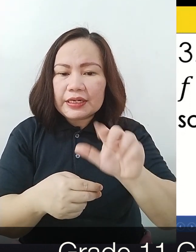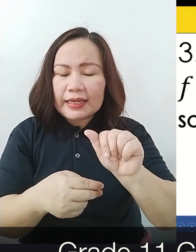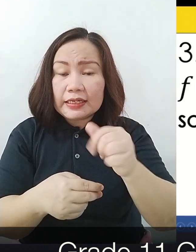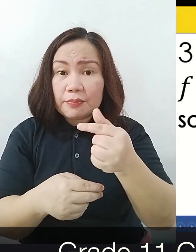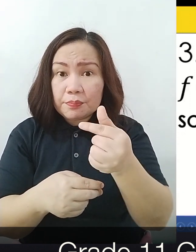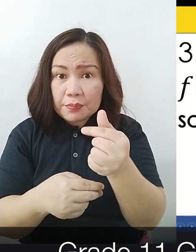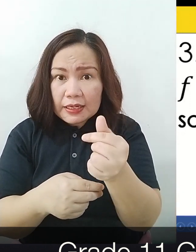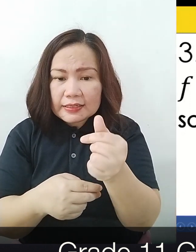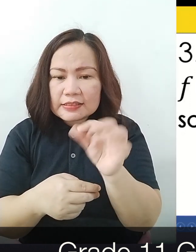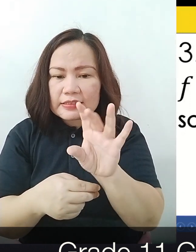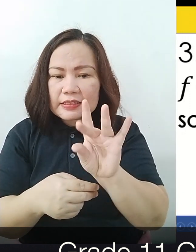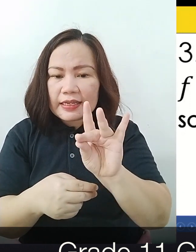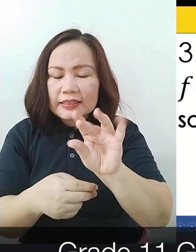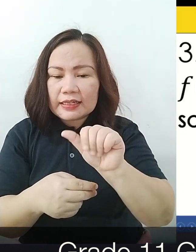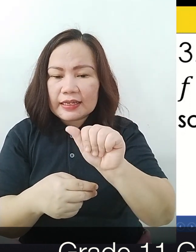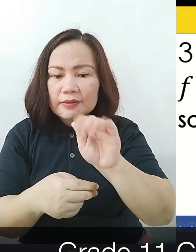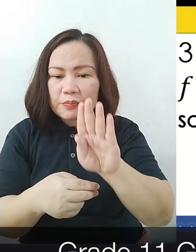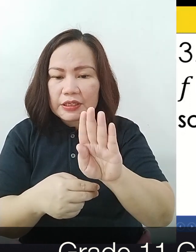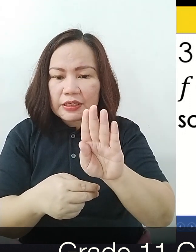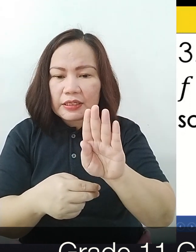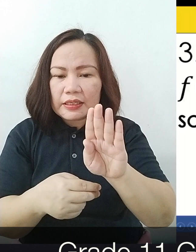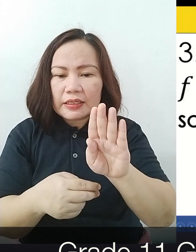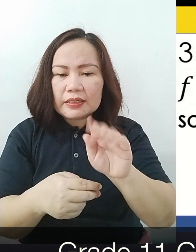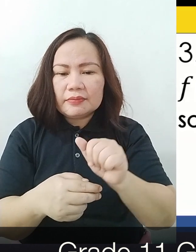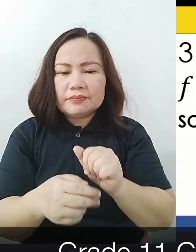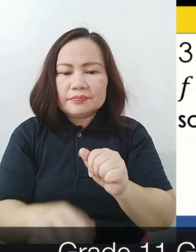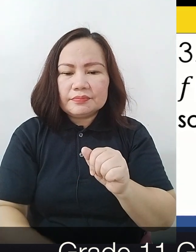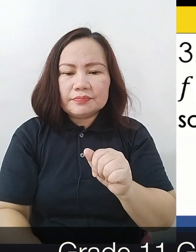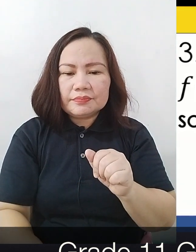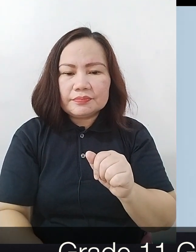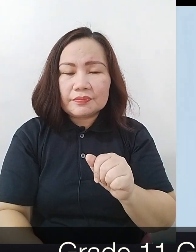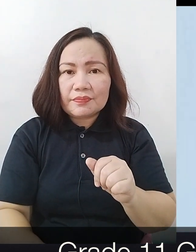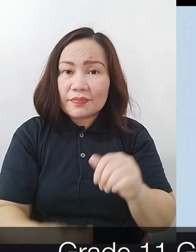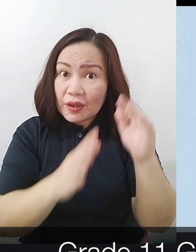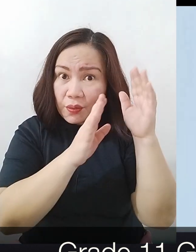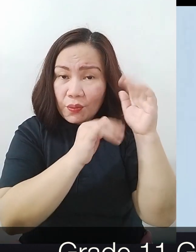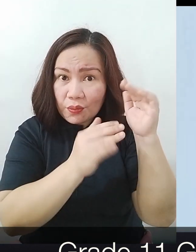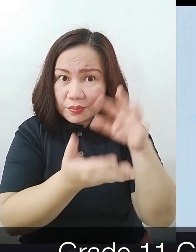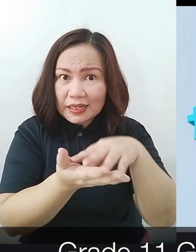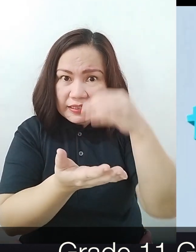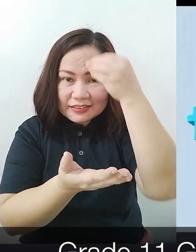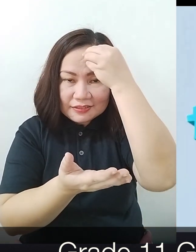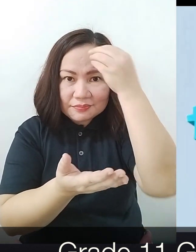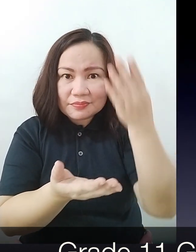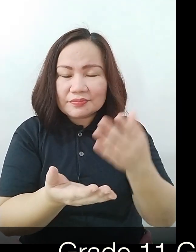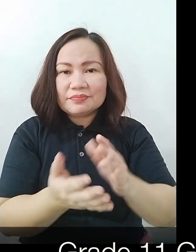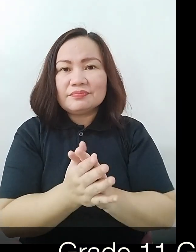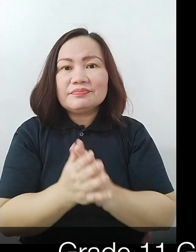final answer. I hope na may natutunan kayo.